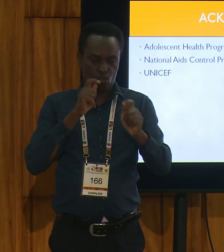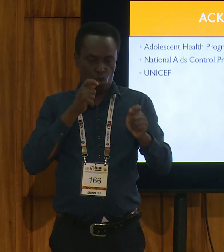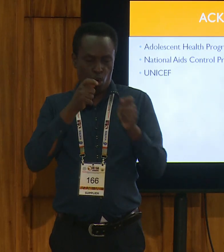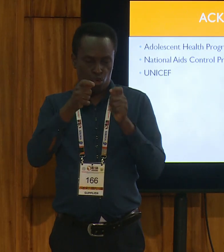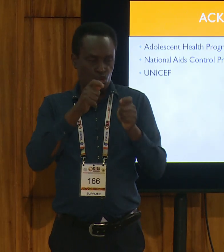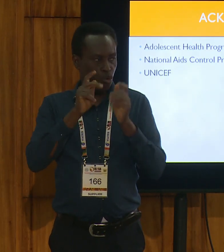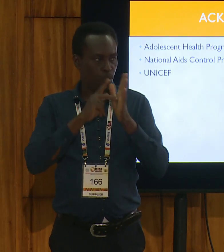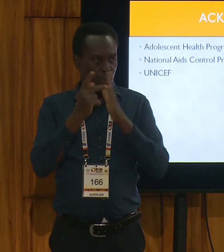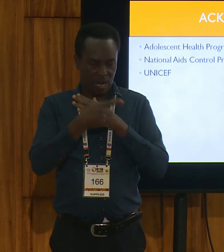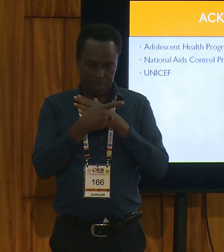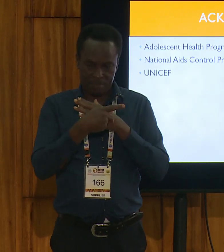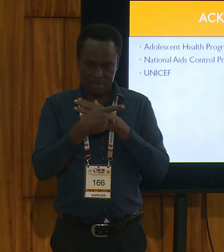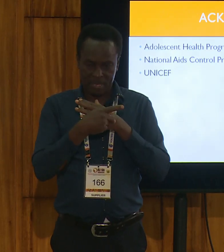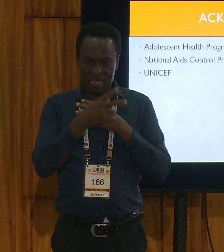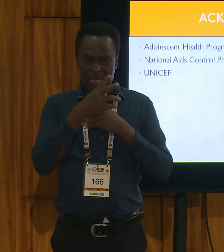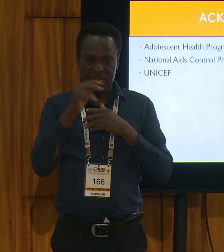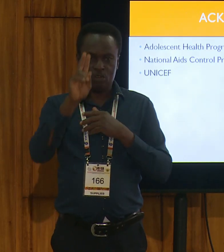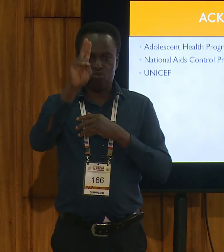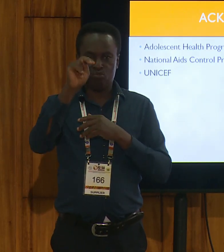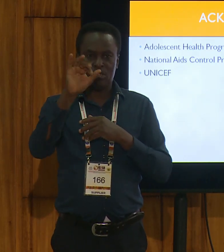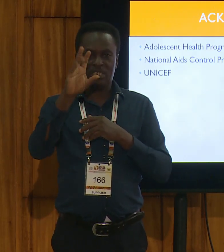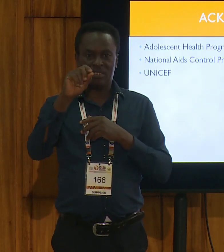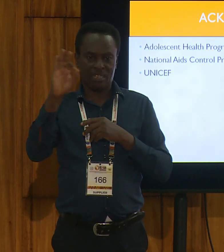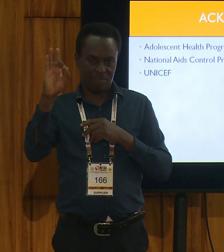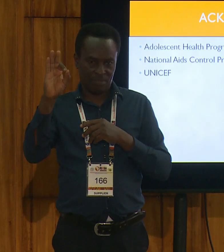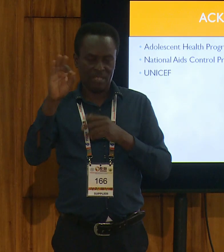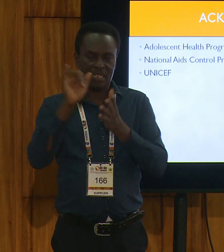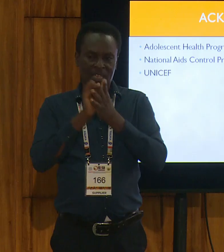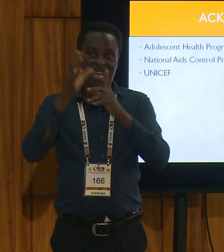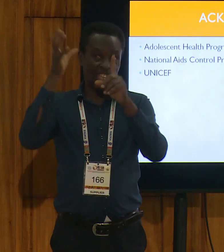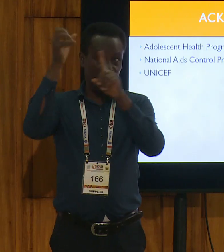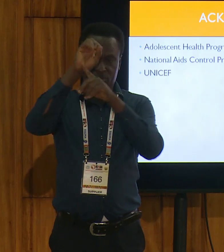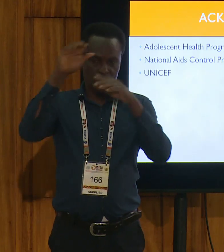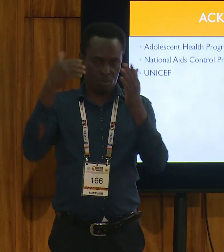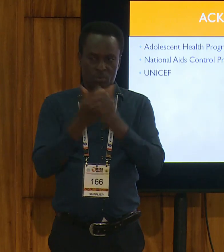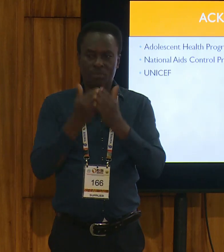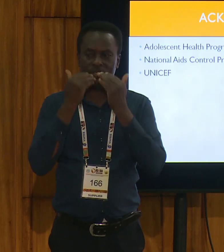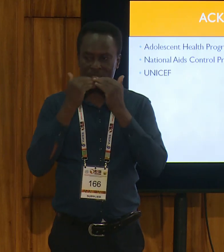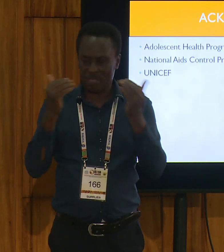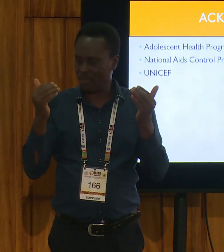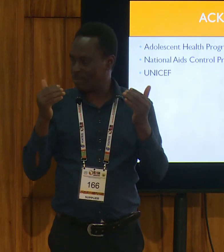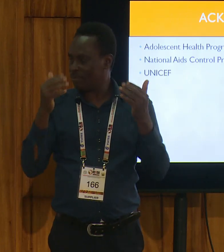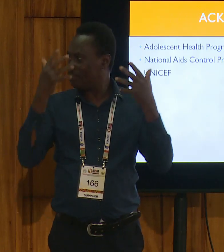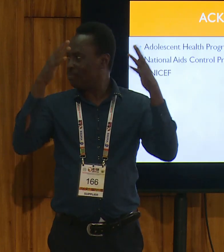our biggest funder, UNICEF, in achieving all of this. Thank you.